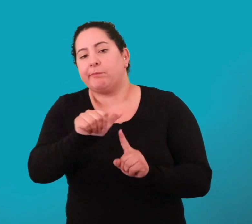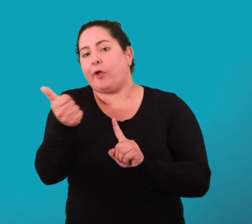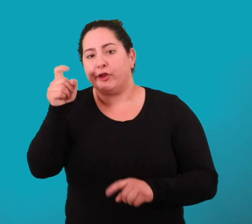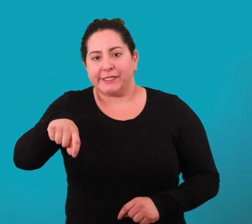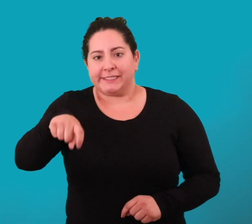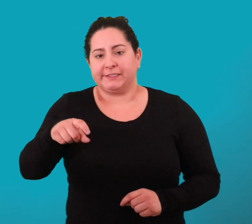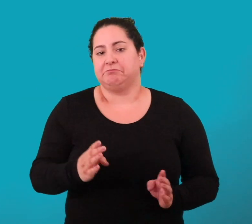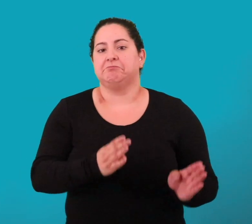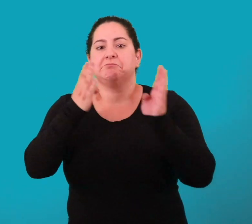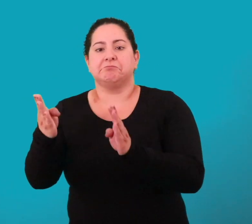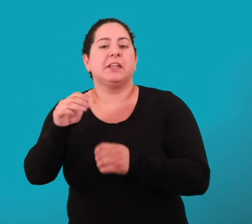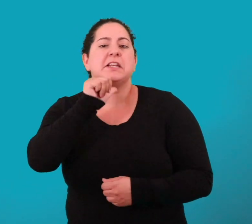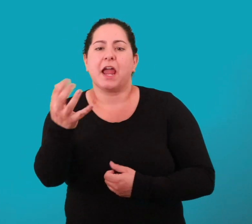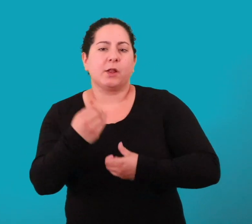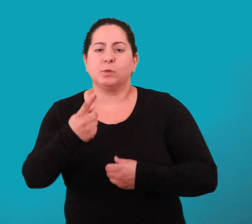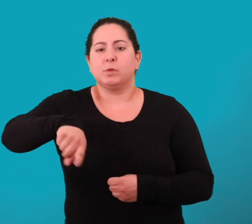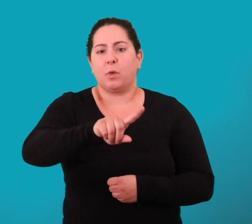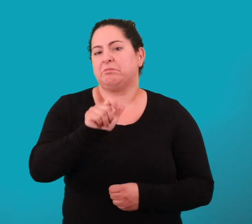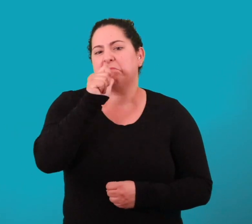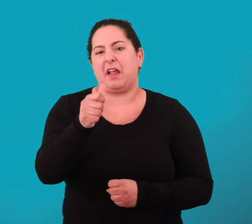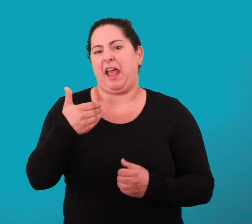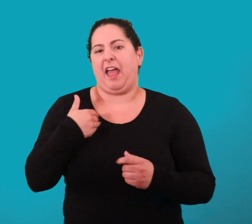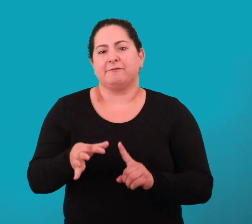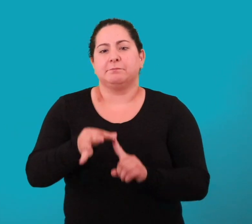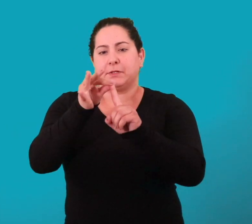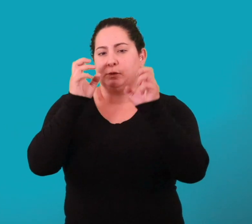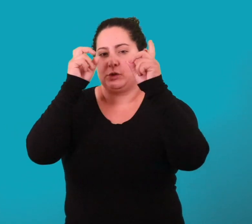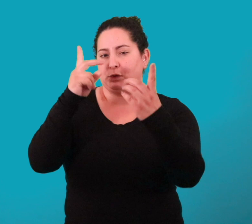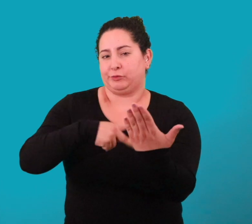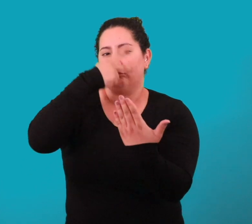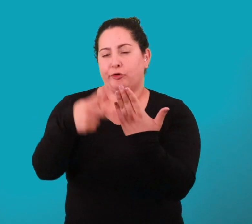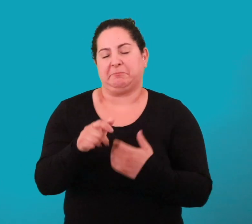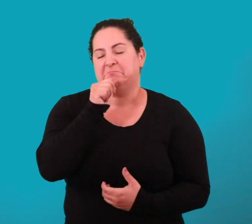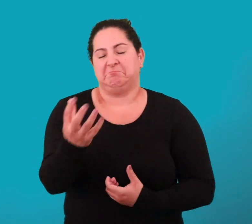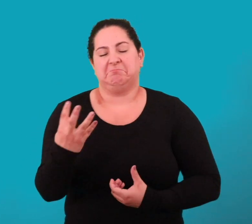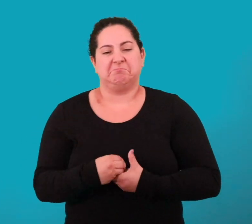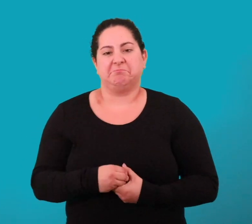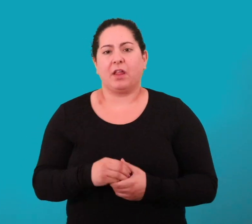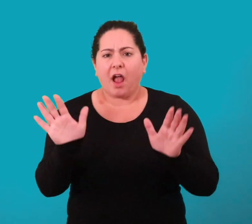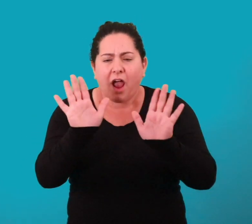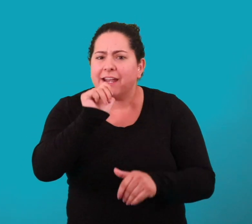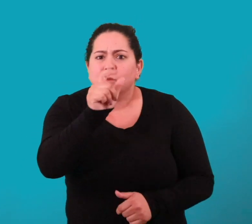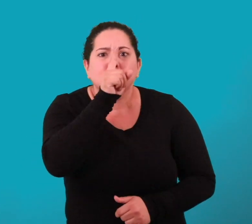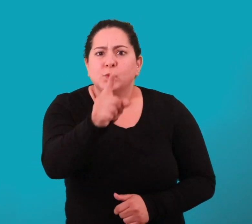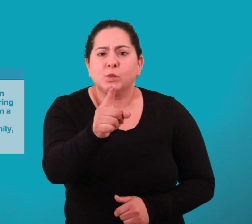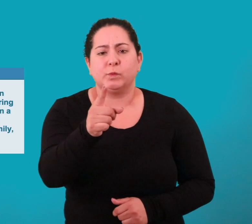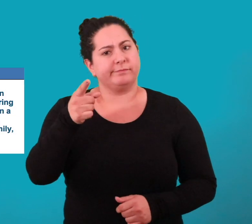unique needs. This is not true. Any assessment is administered in compliance with federal law requiring the assessment to be conducted in a